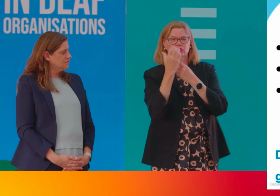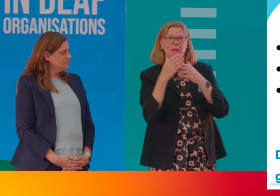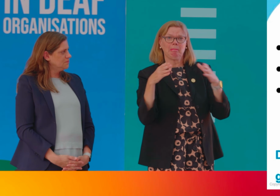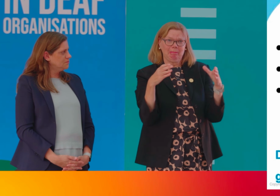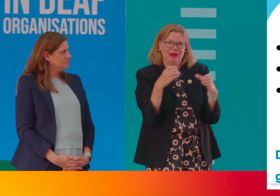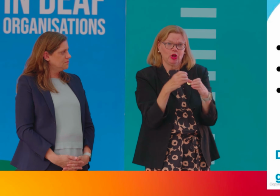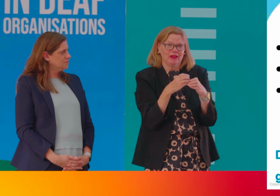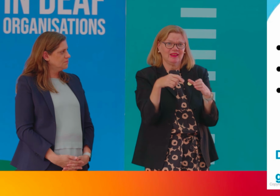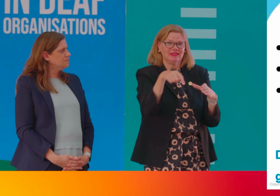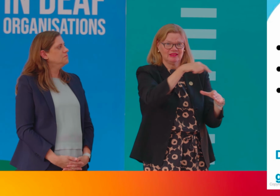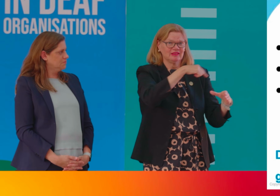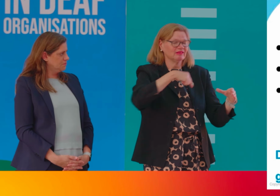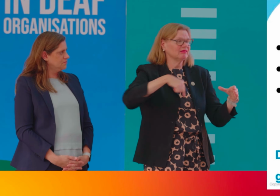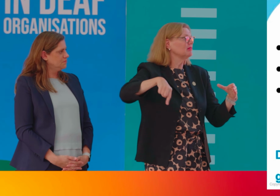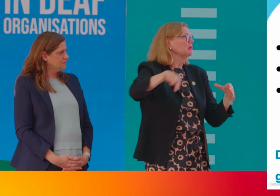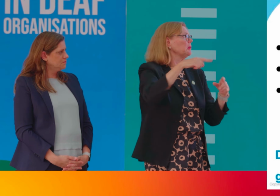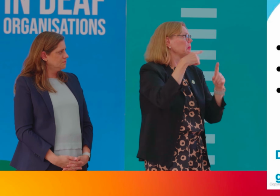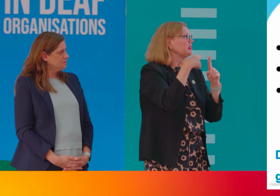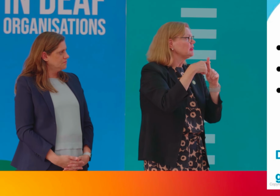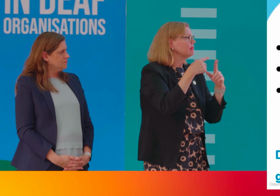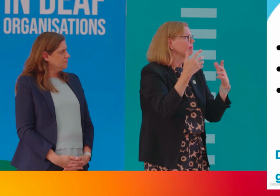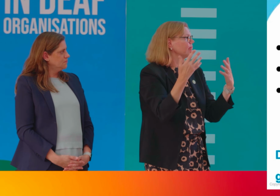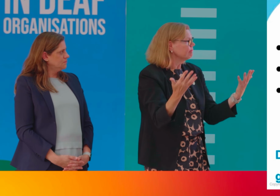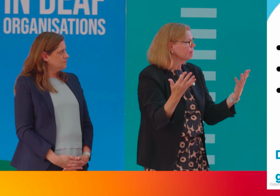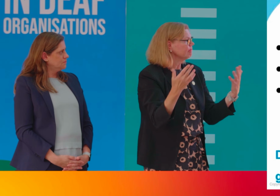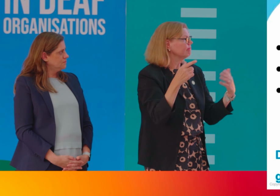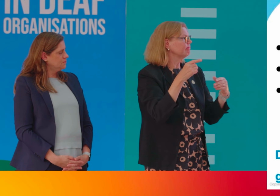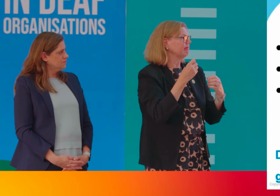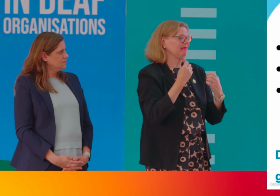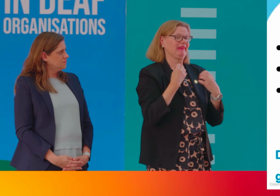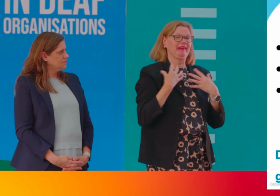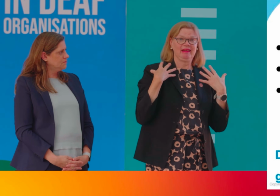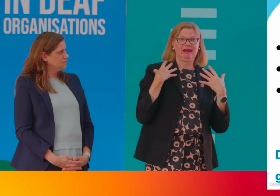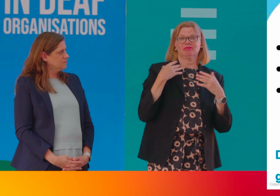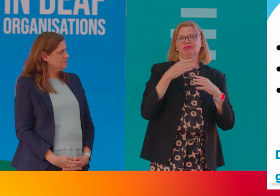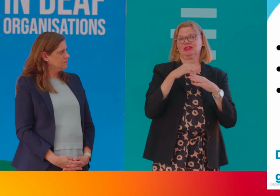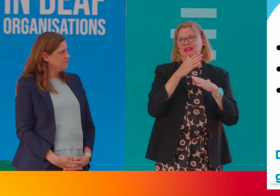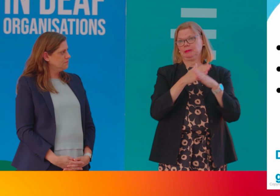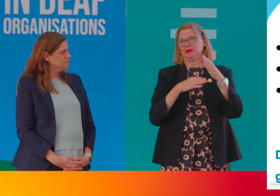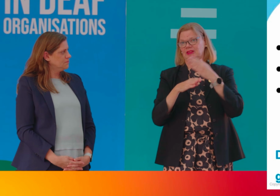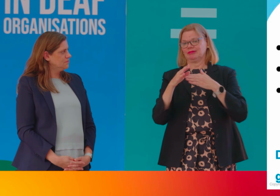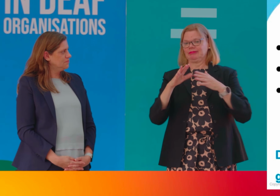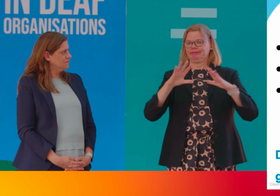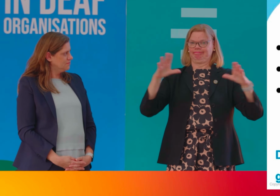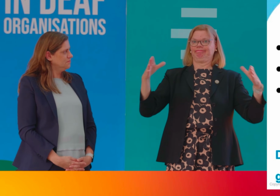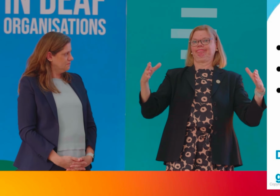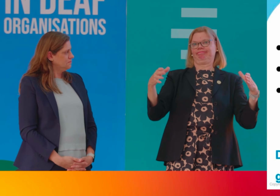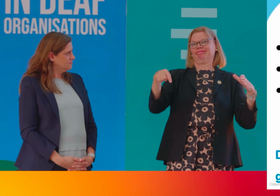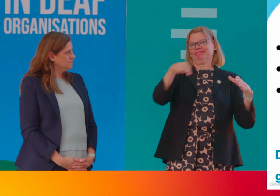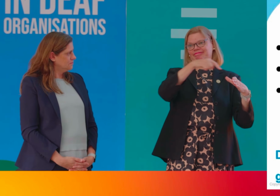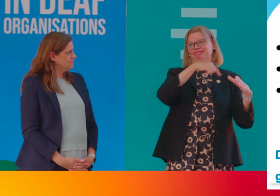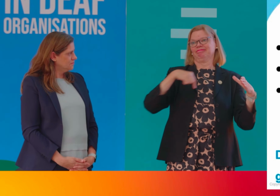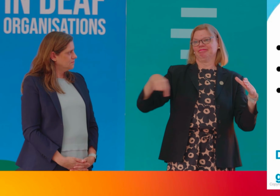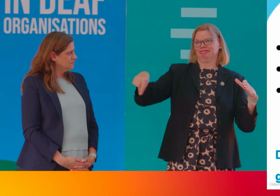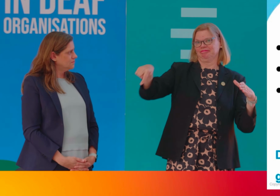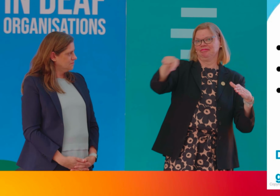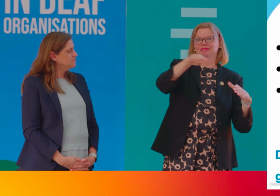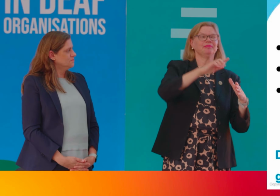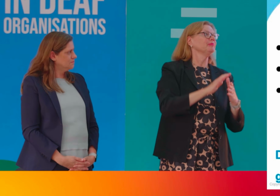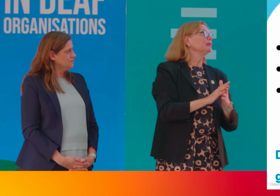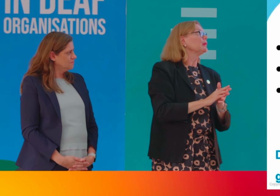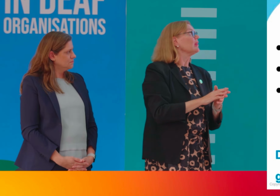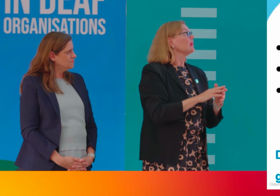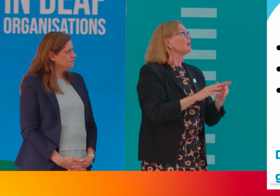The intersectionality of gender and disability with respect to deaf women encompasses